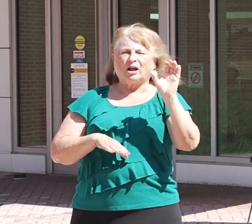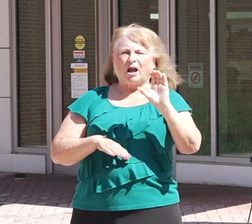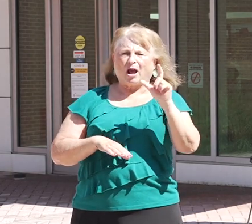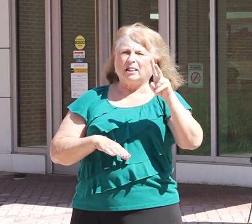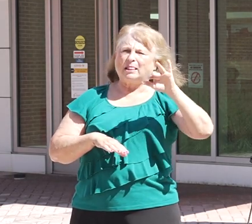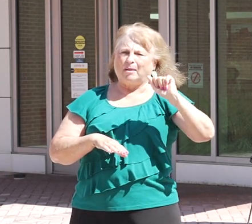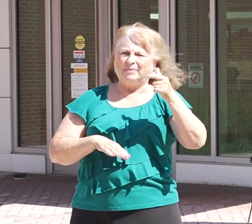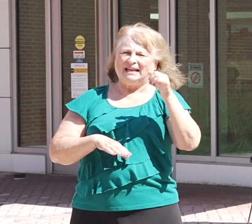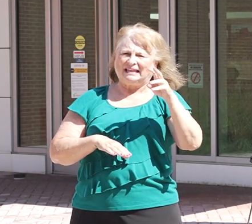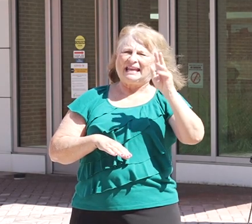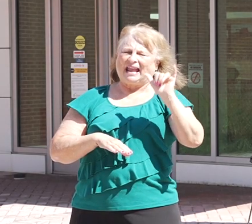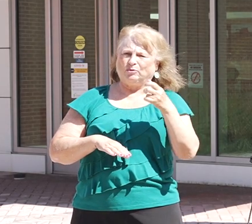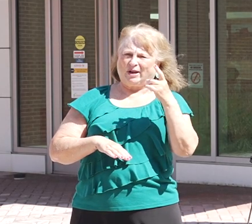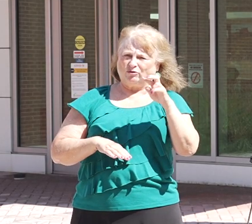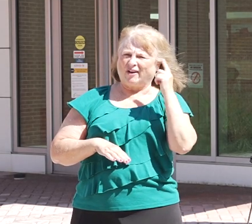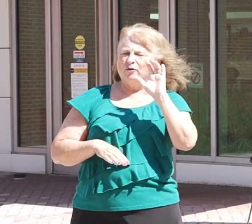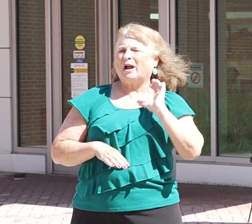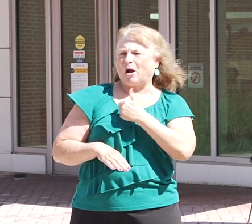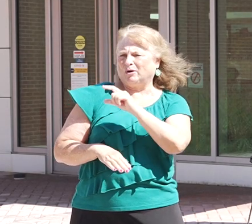for our police department.